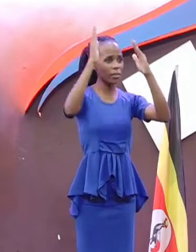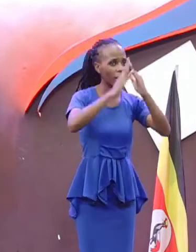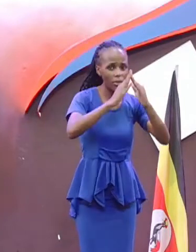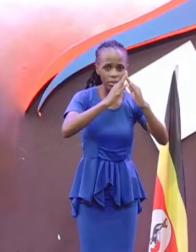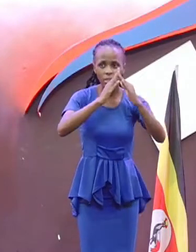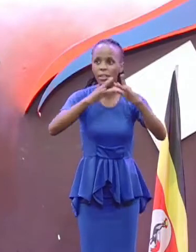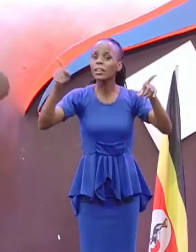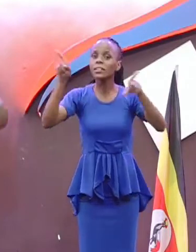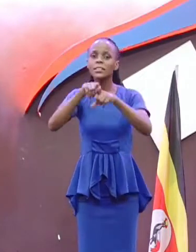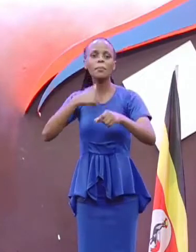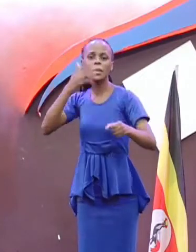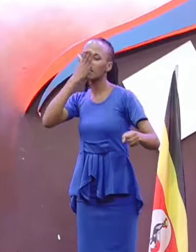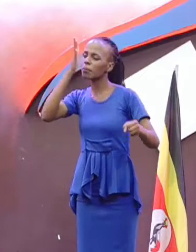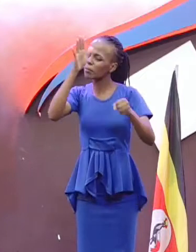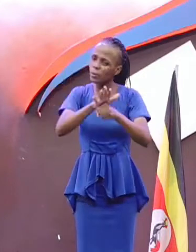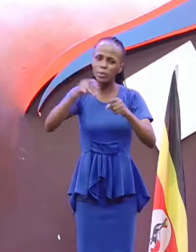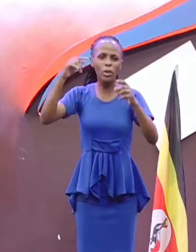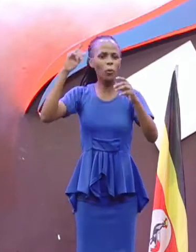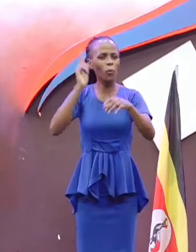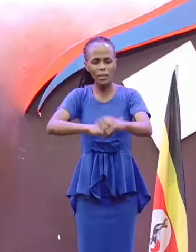to have a house. I